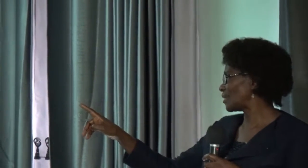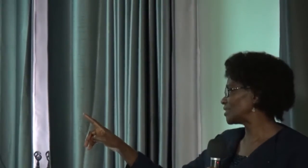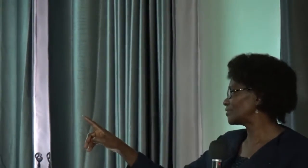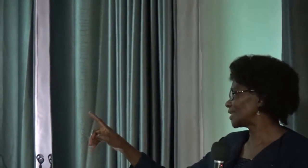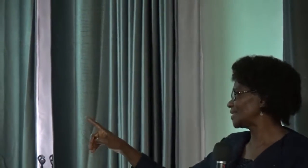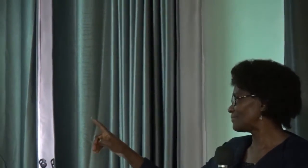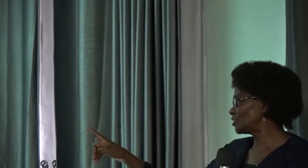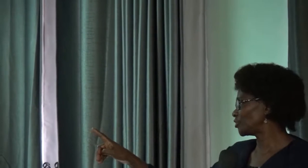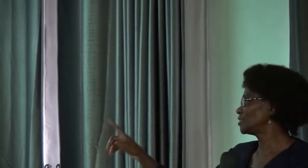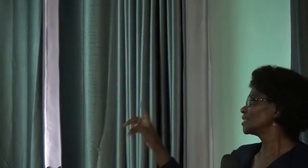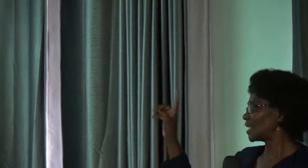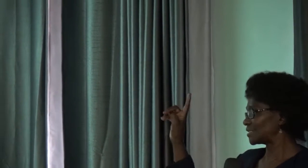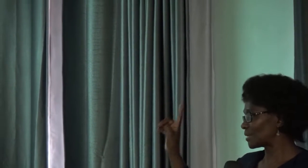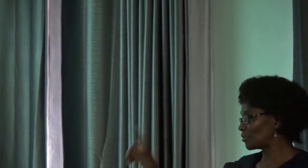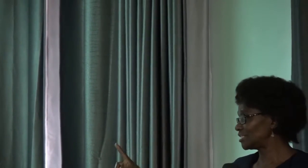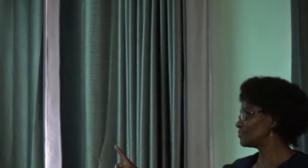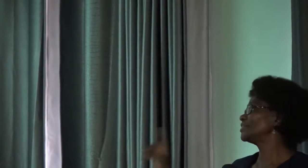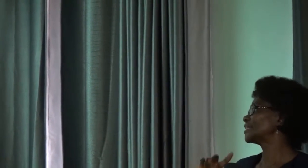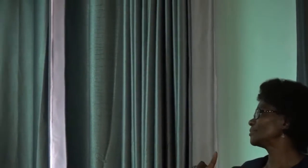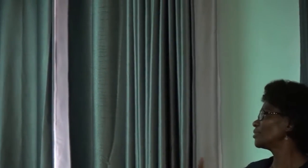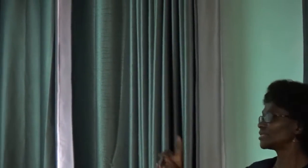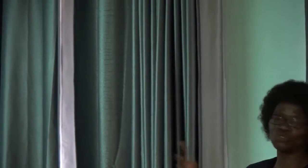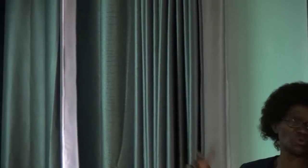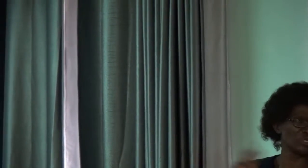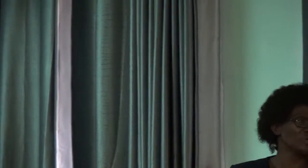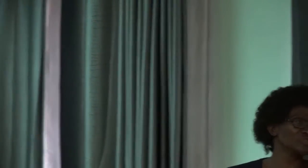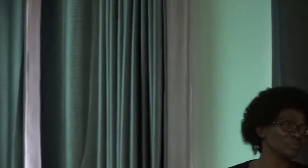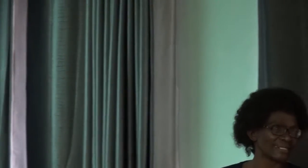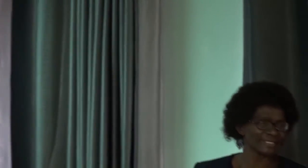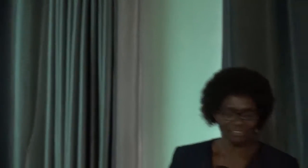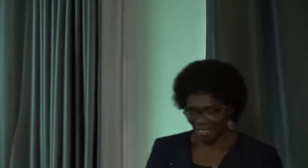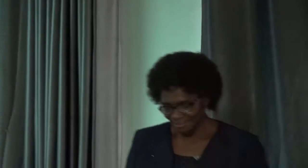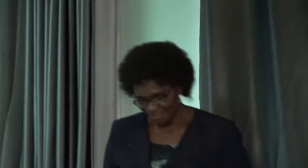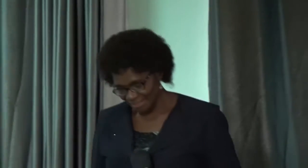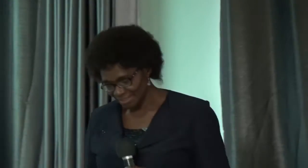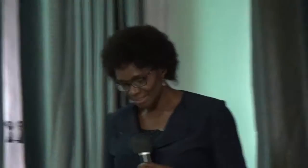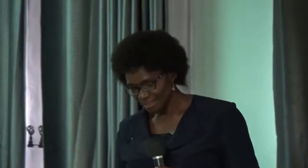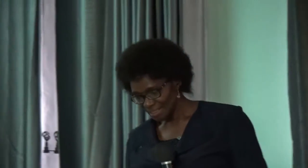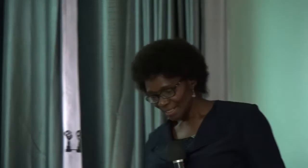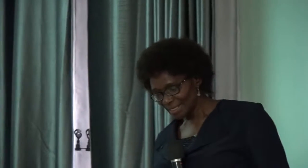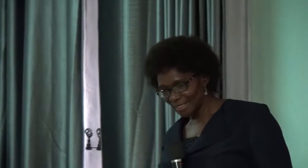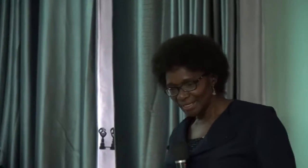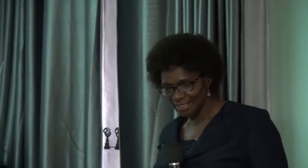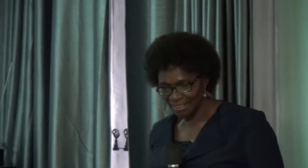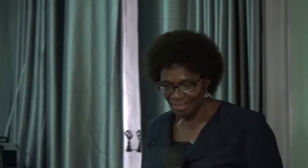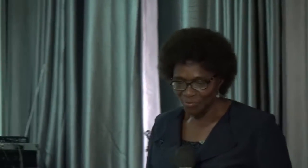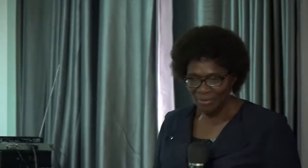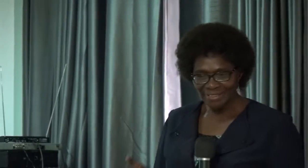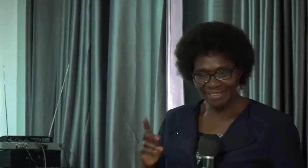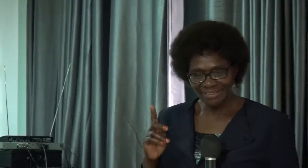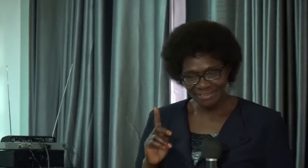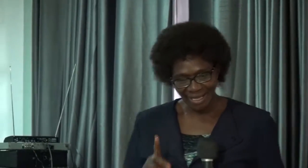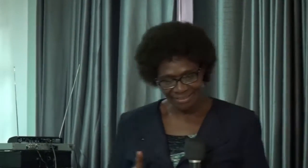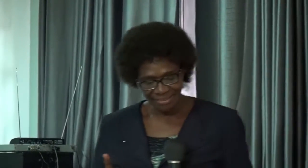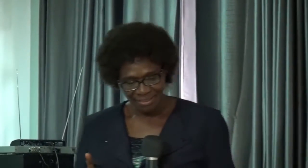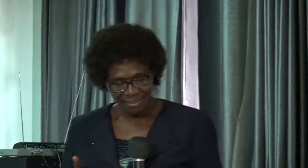can see there, without a clear vision and supportive leadership, the school will not do that. So that means when